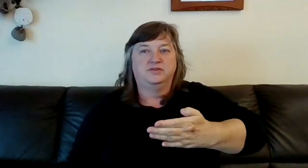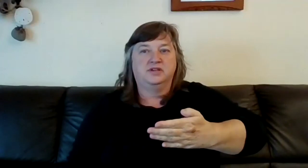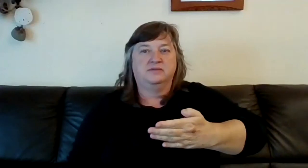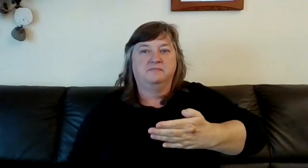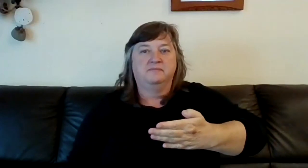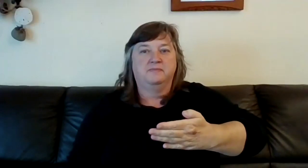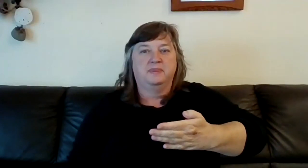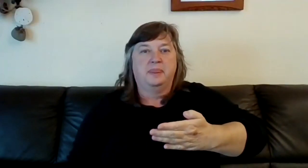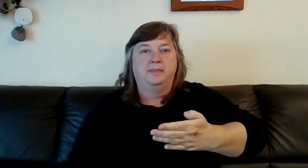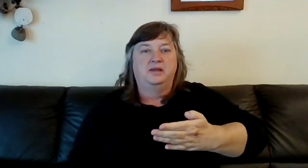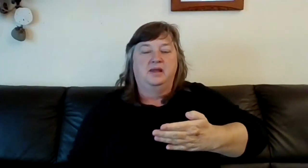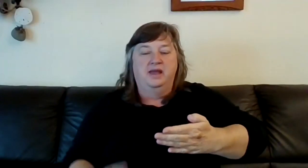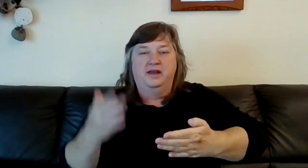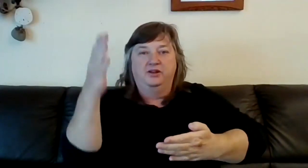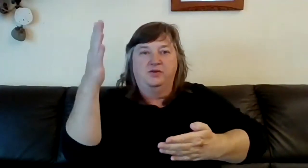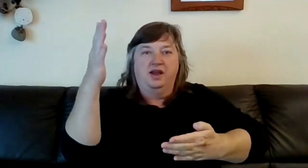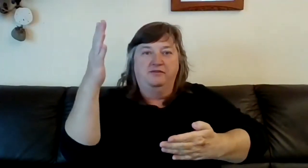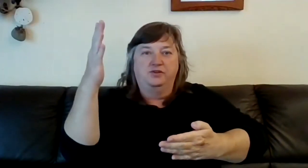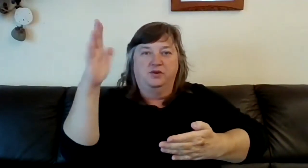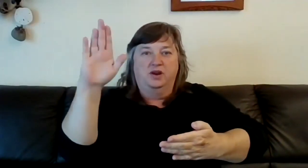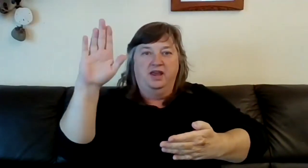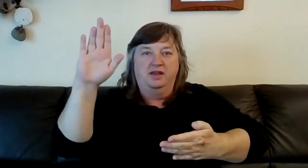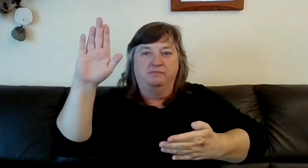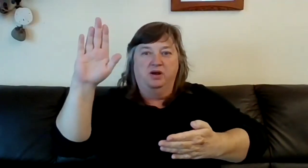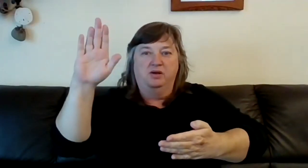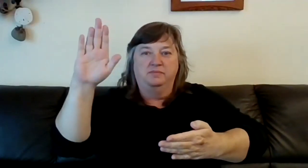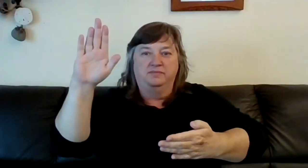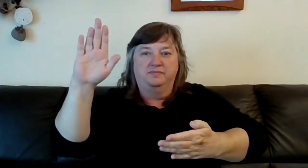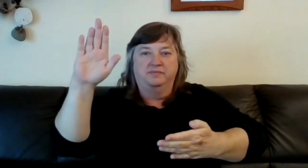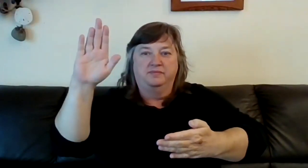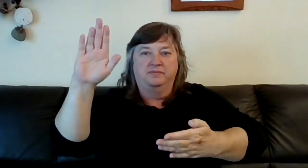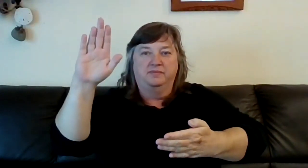music. And you have your palm